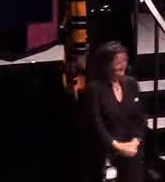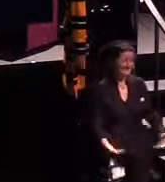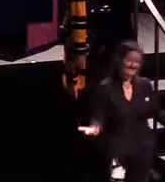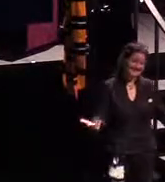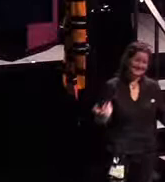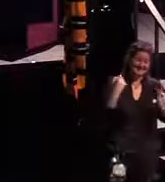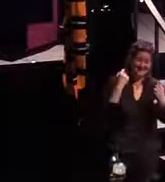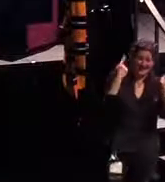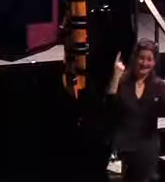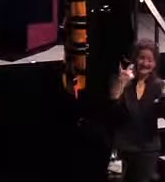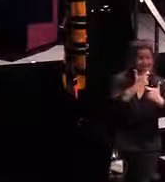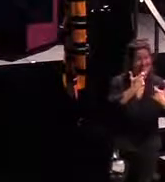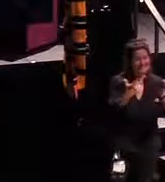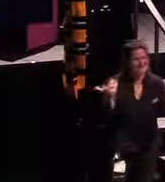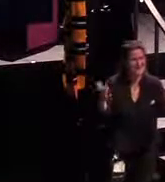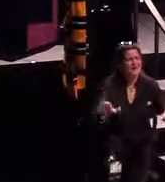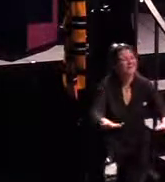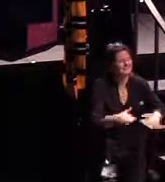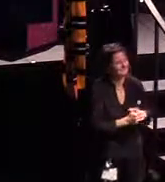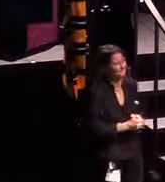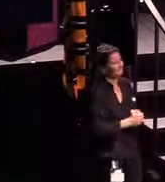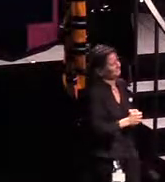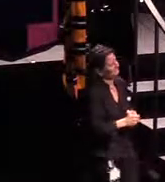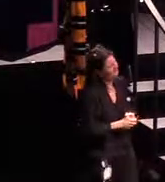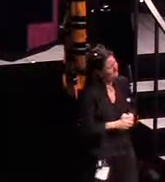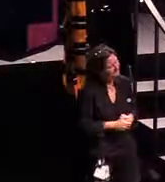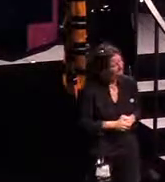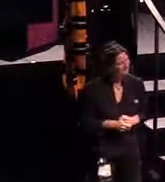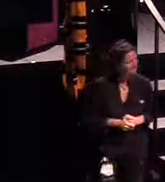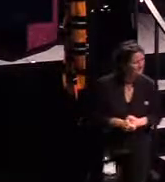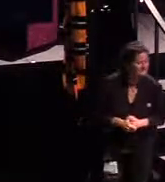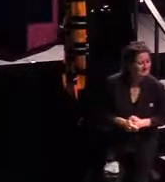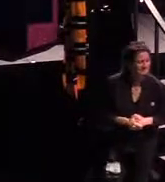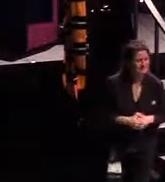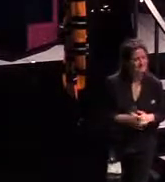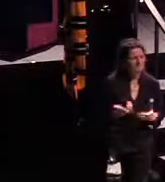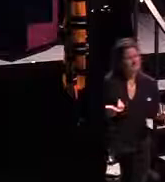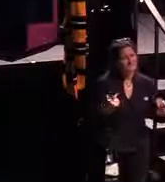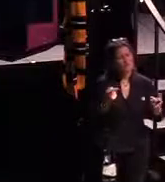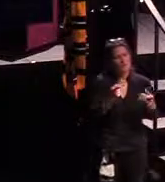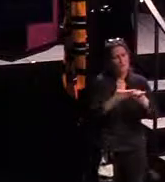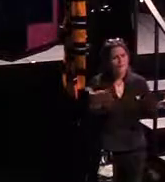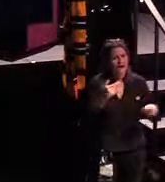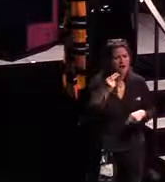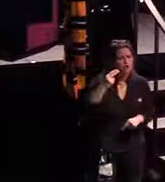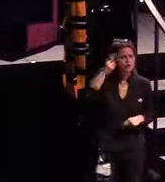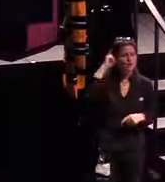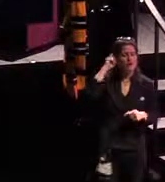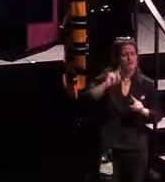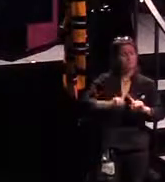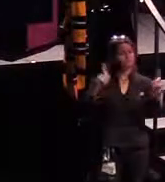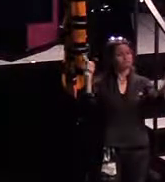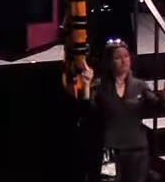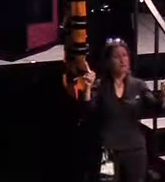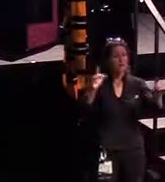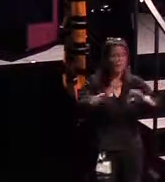I understand the laugh now. Biscuit, without my unusual neurology, Biscuit, we wouldn't have the joy of